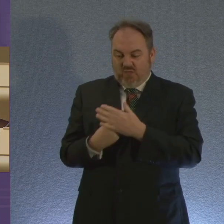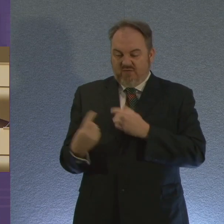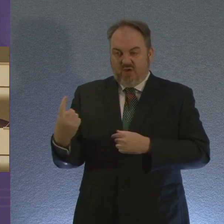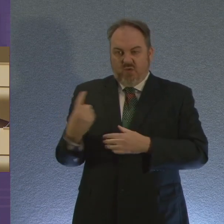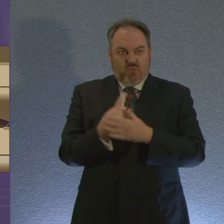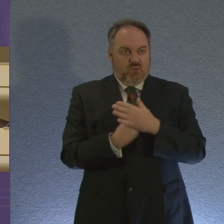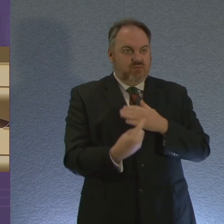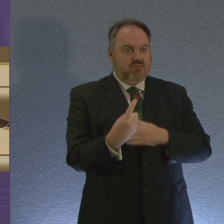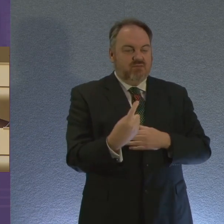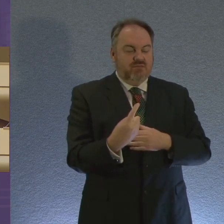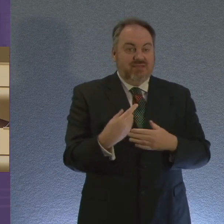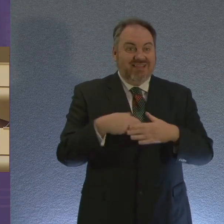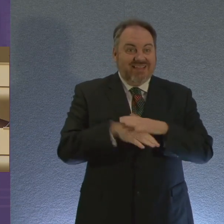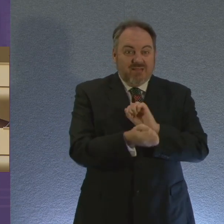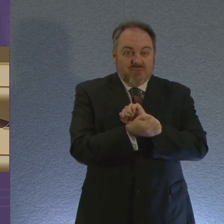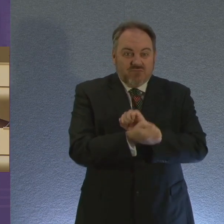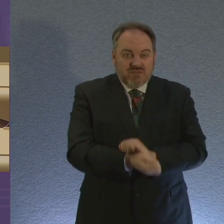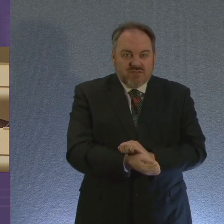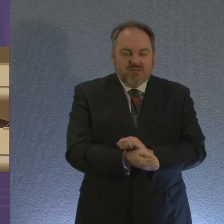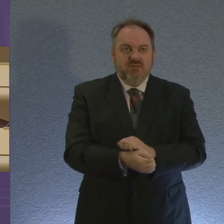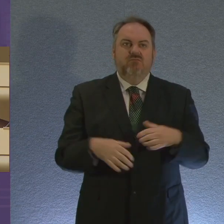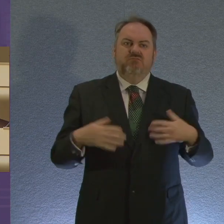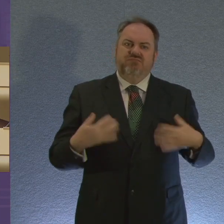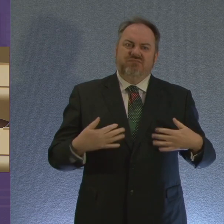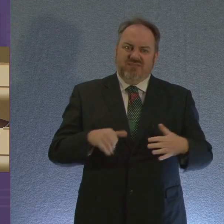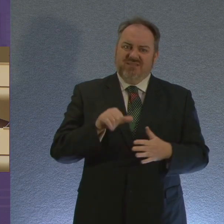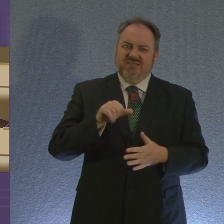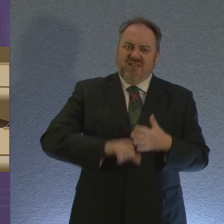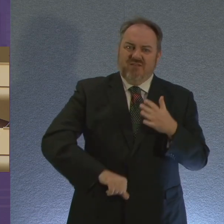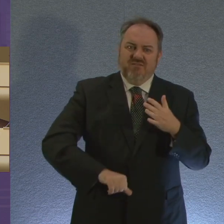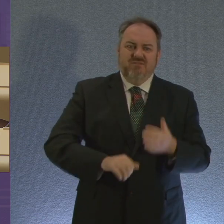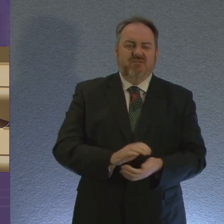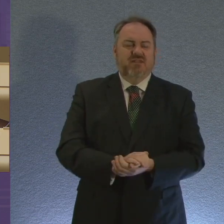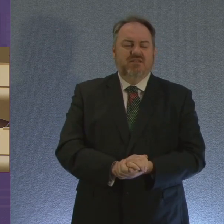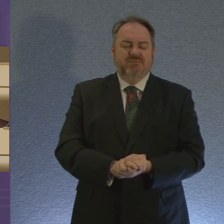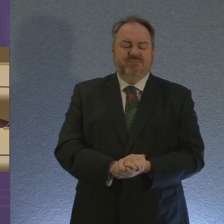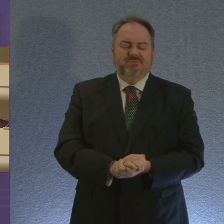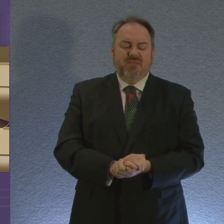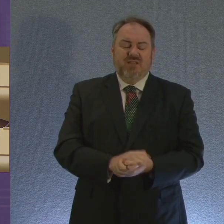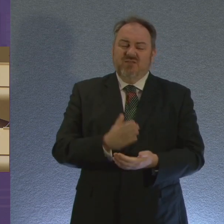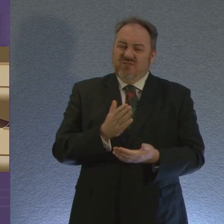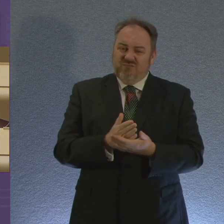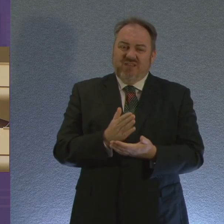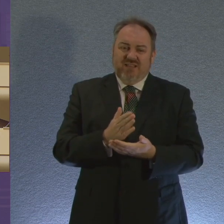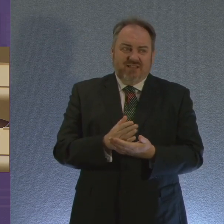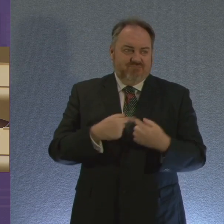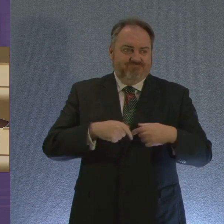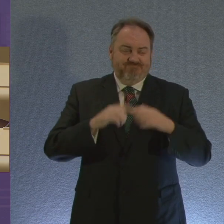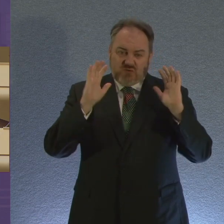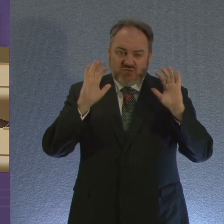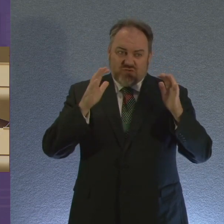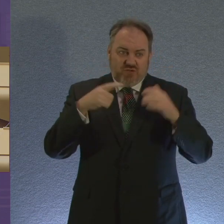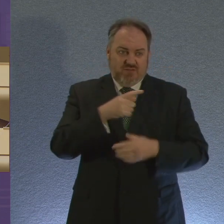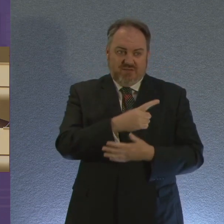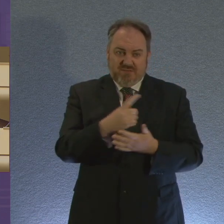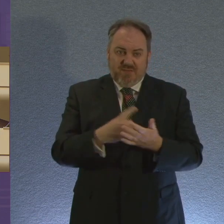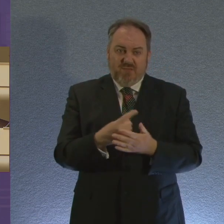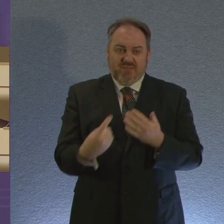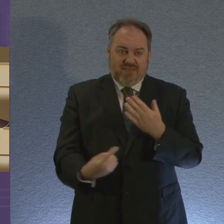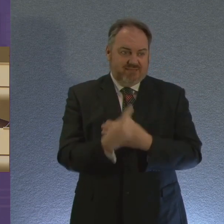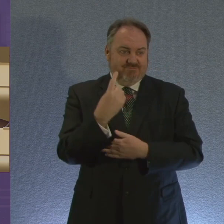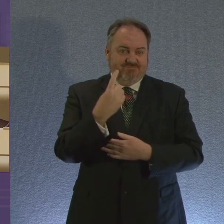be understandable in the circumstances in which people are living in the prison estate, and also very concerning. Therefore,